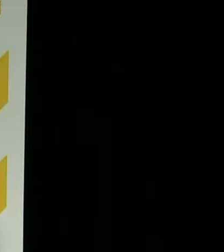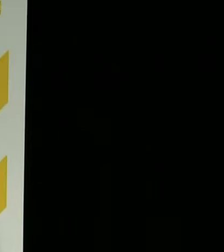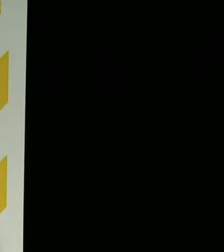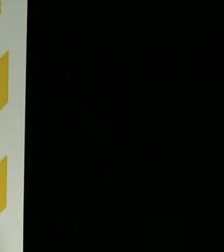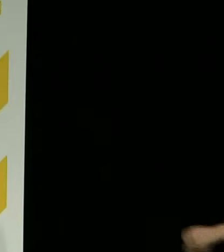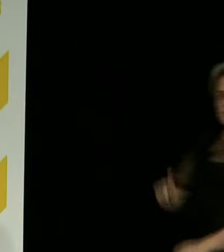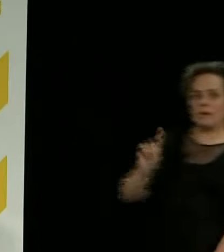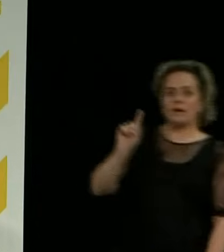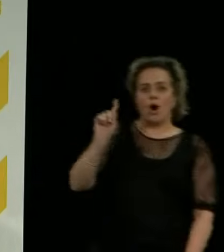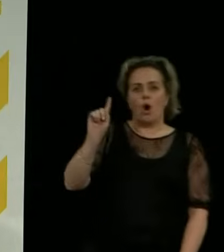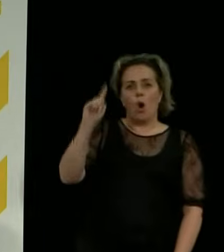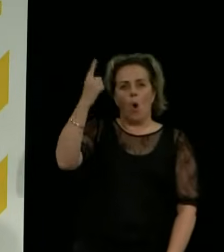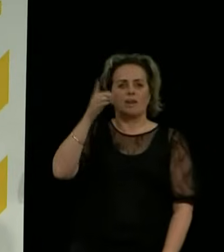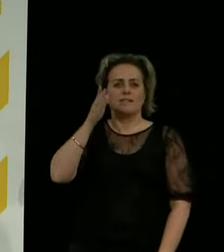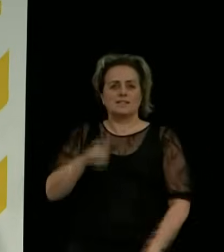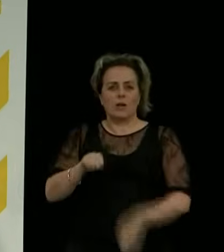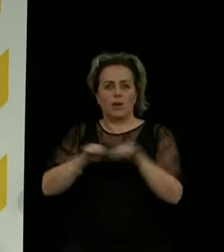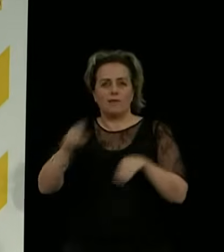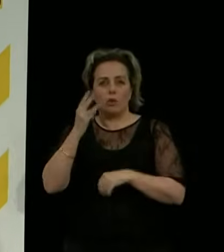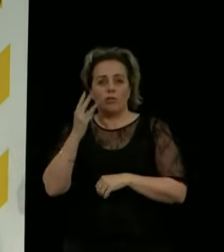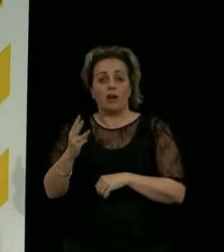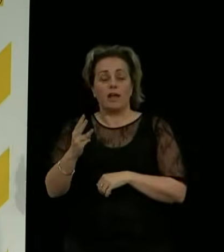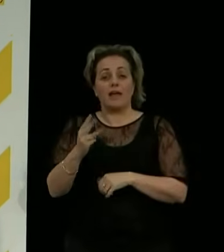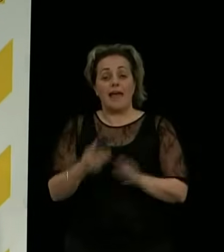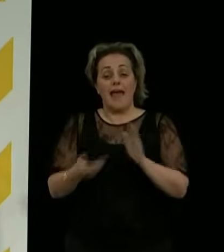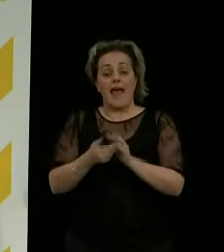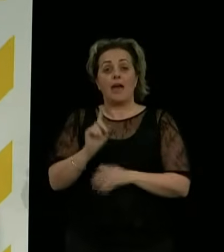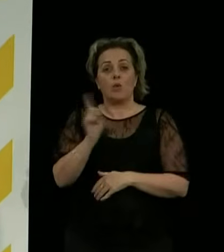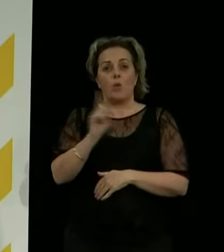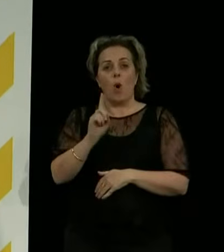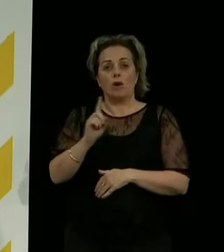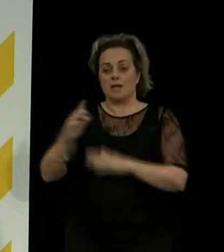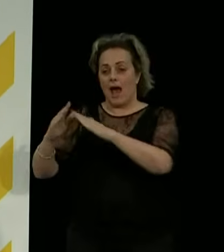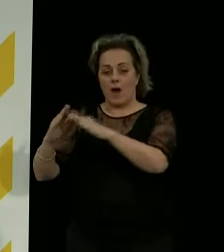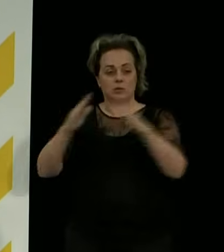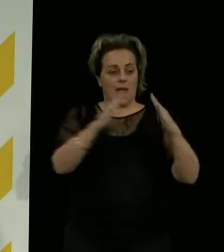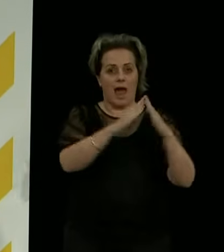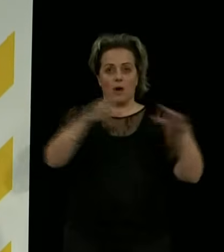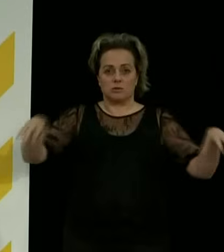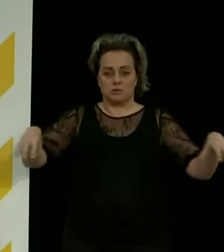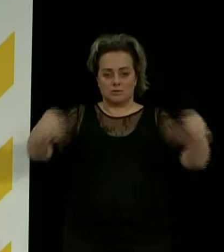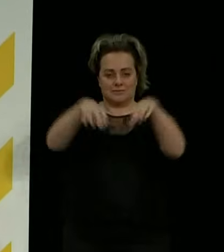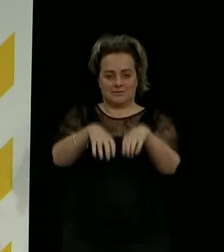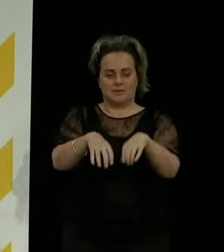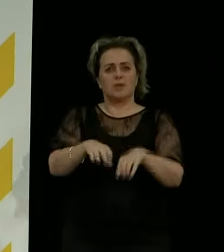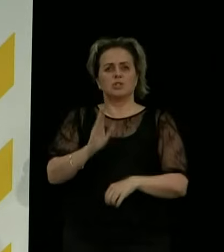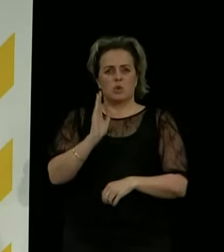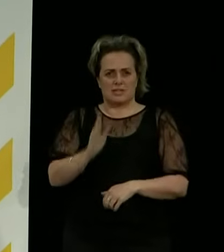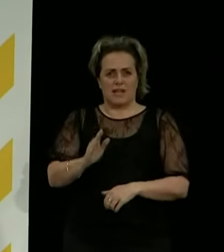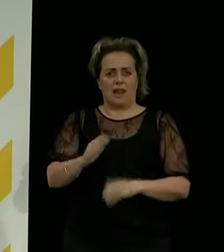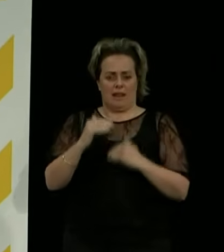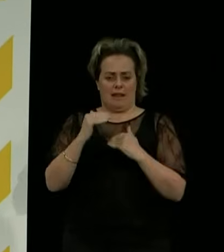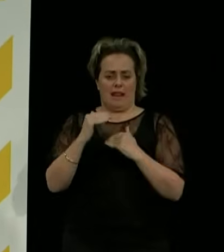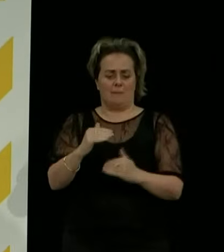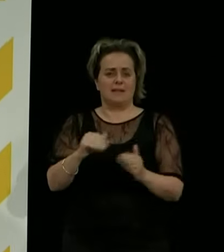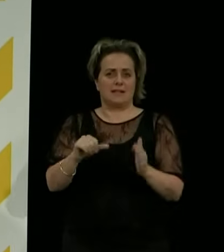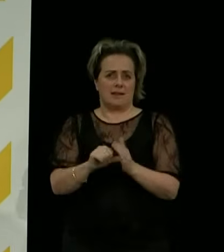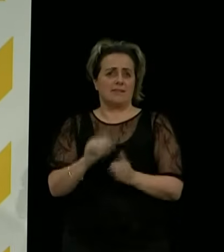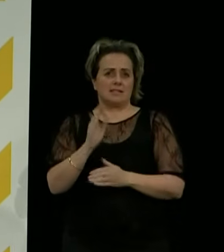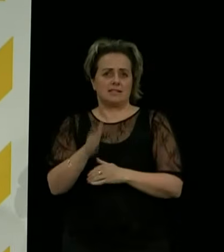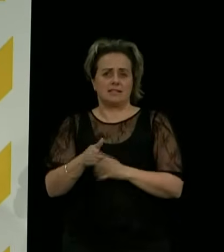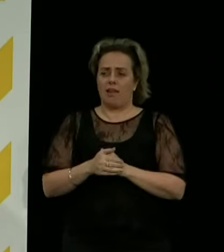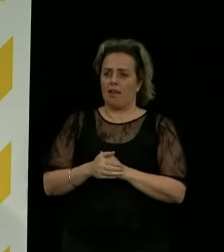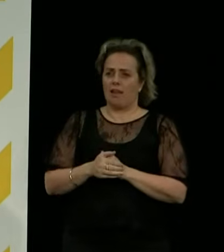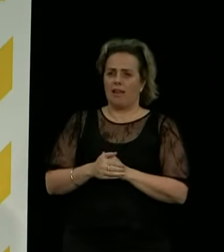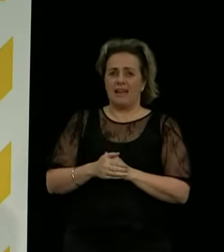ability to see one other household outside. So it is still a very constrained environment in level 3. Police with